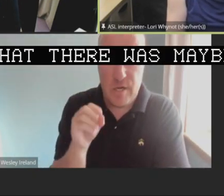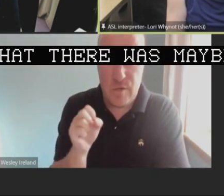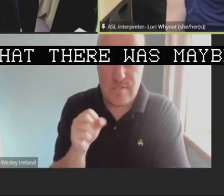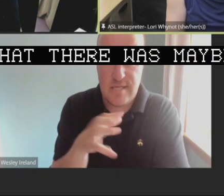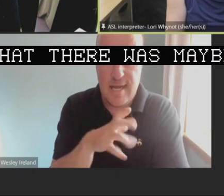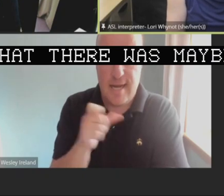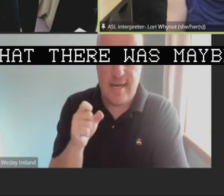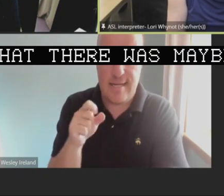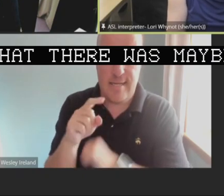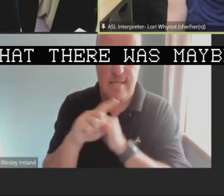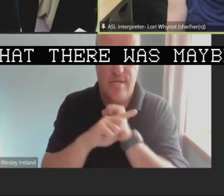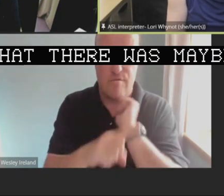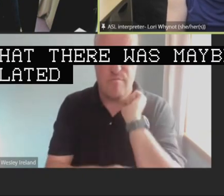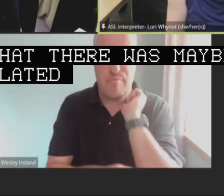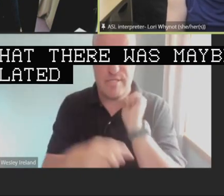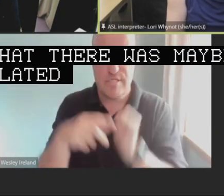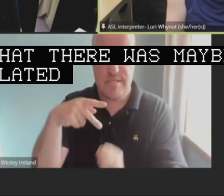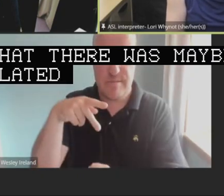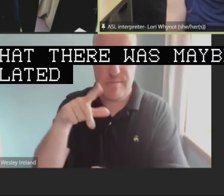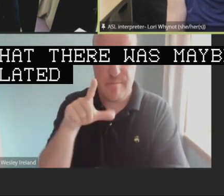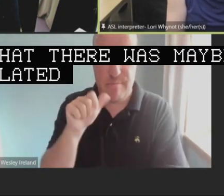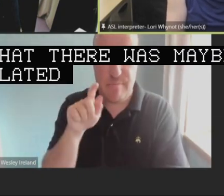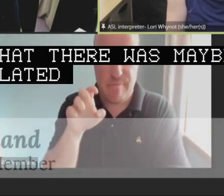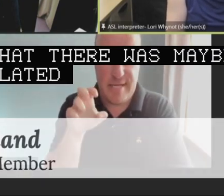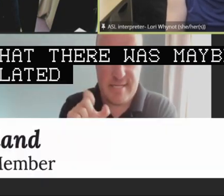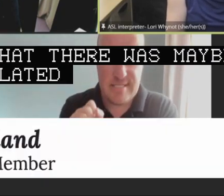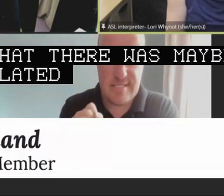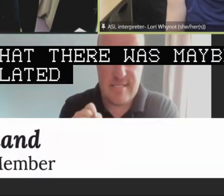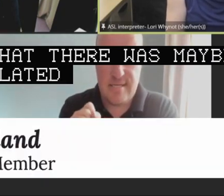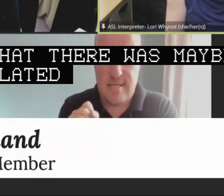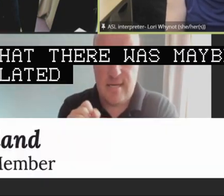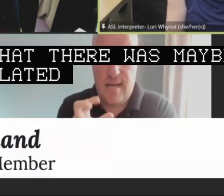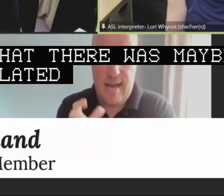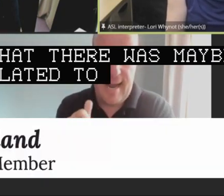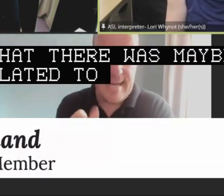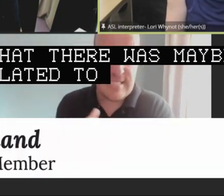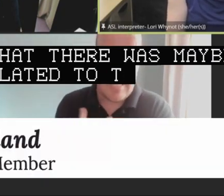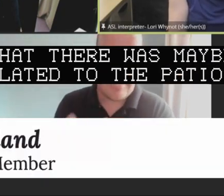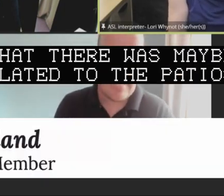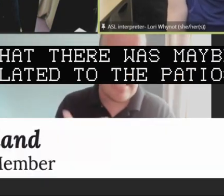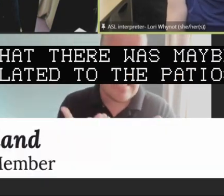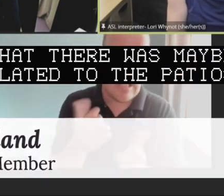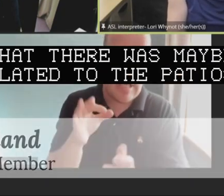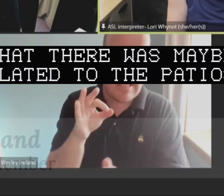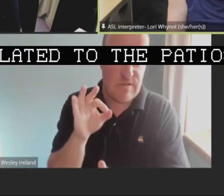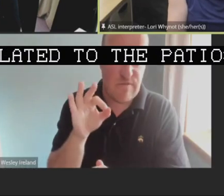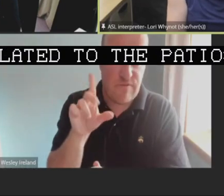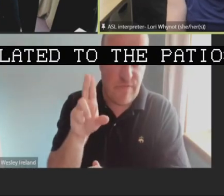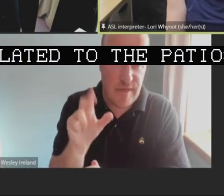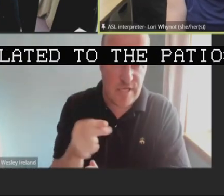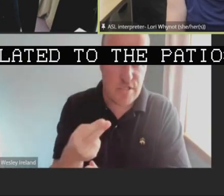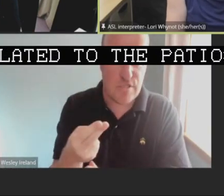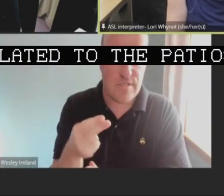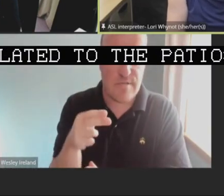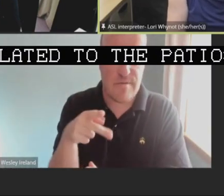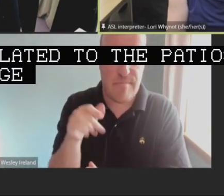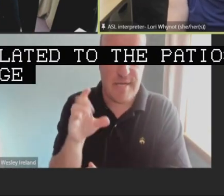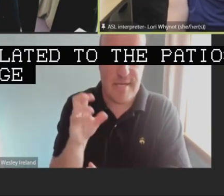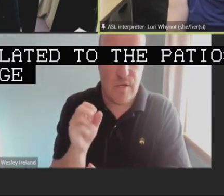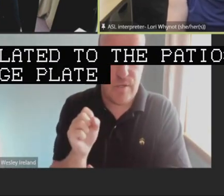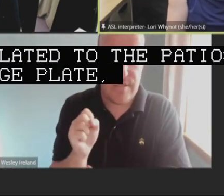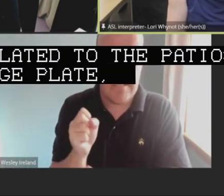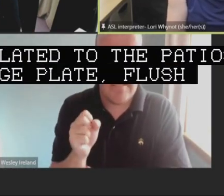the flush patios and the bridge plates, so the flush patios and the bridge plates. And so I